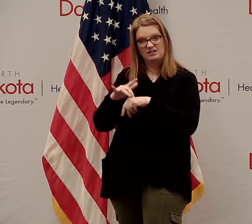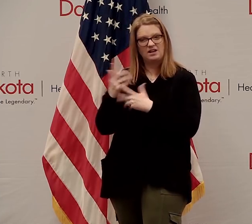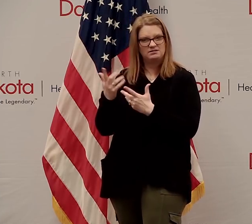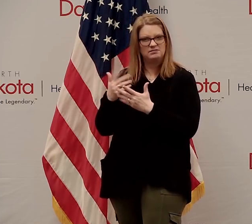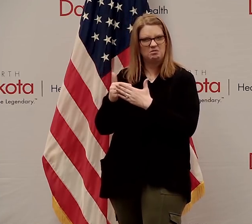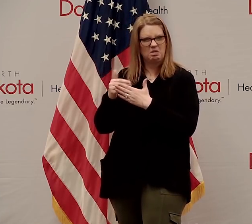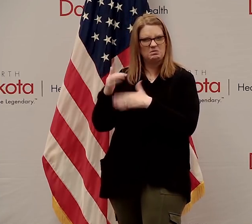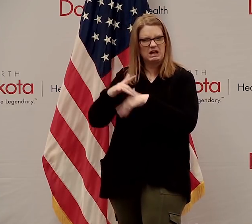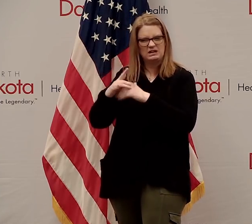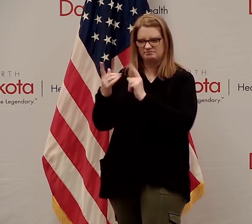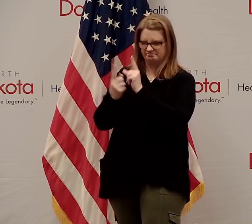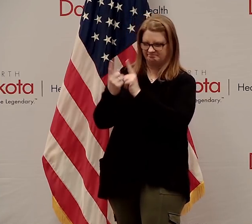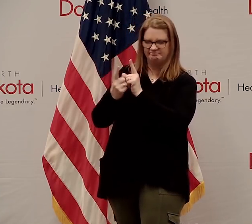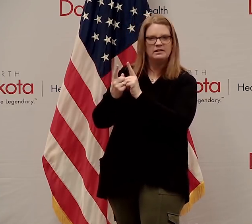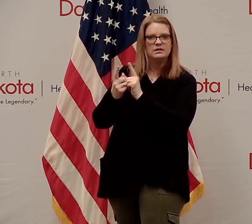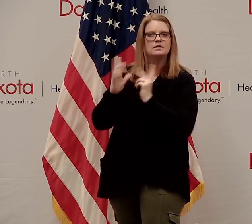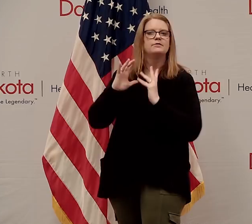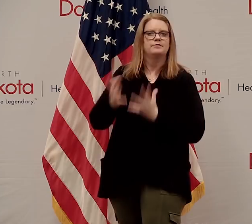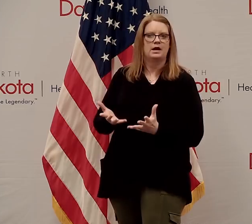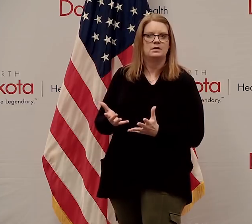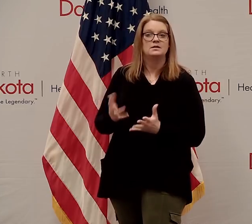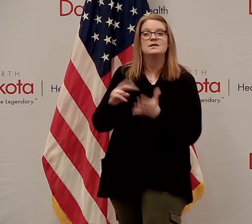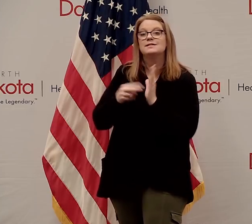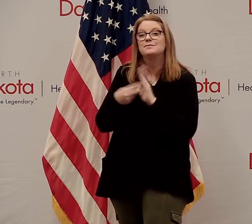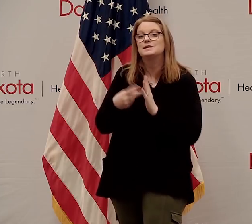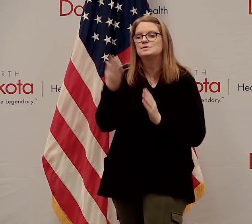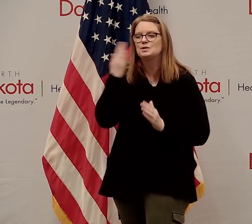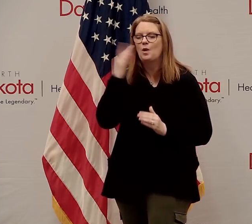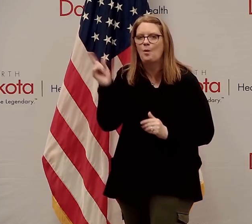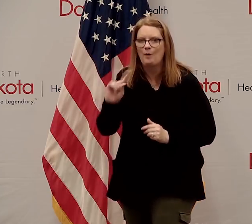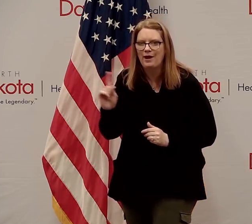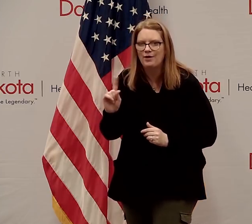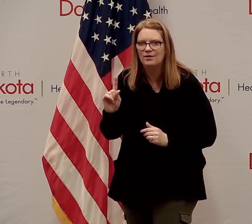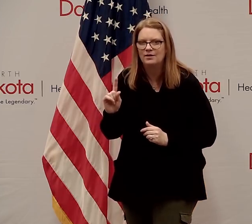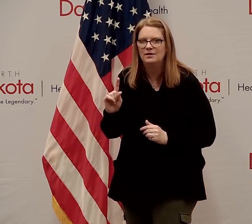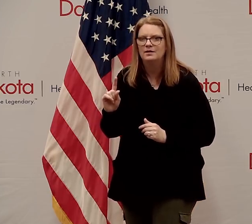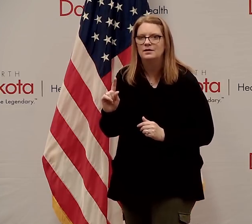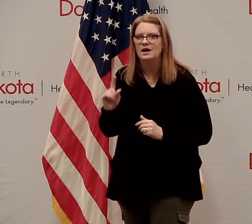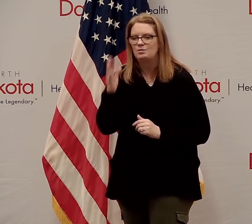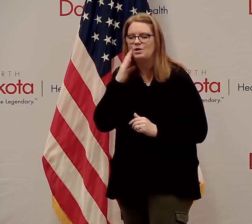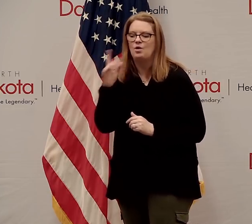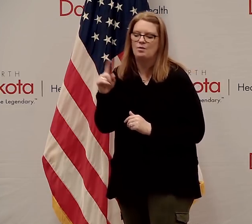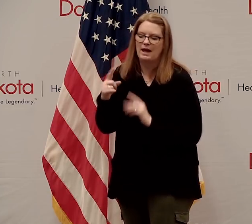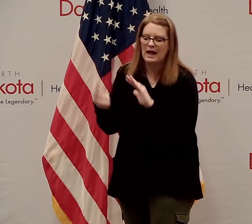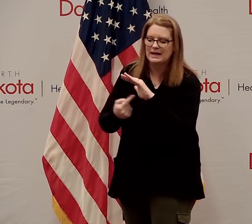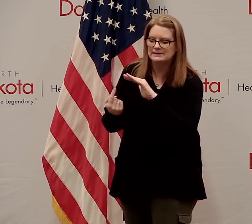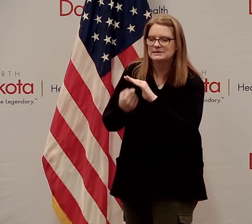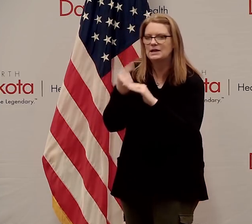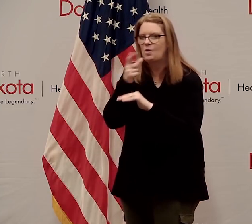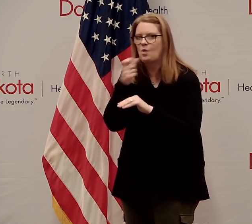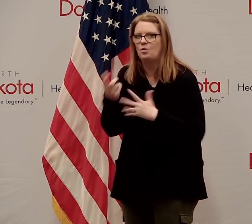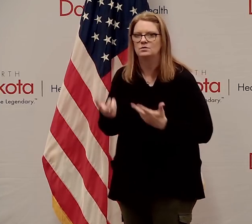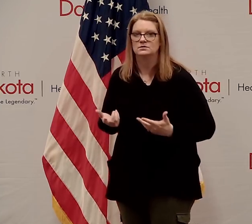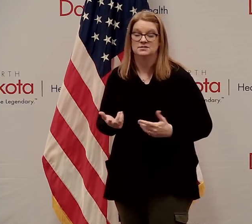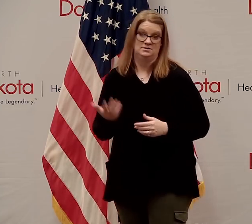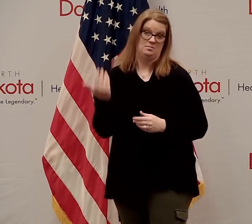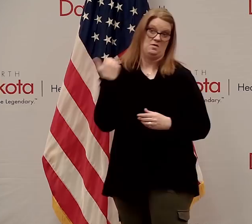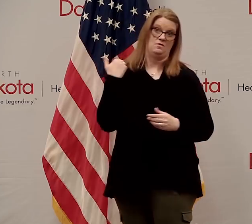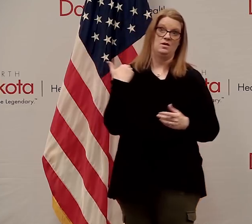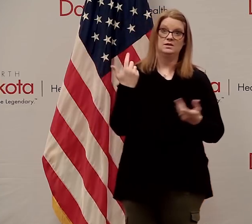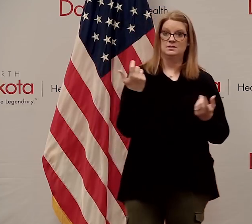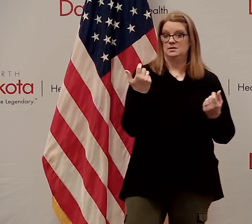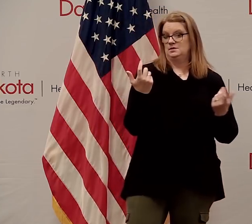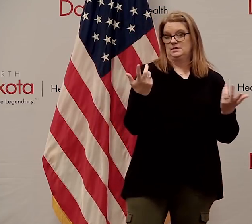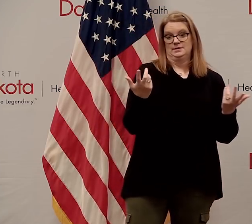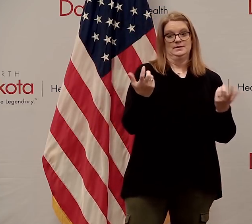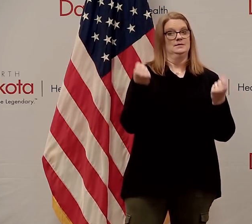because then we know where it's coming from, we know how they got it, and we know who to isolate. Versus, earlier on we had many